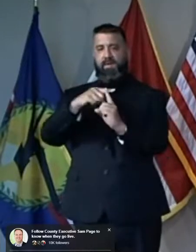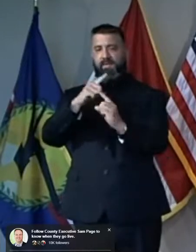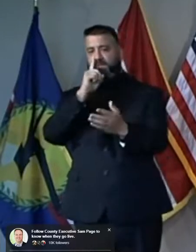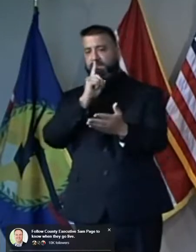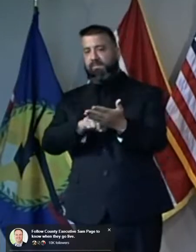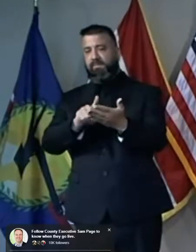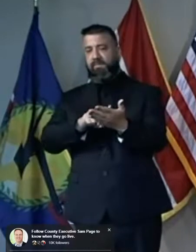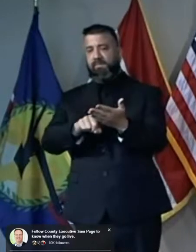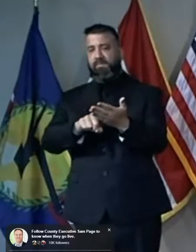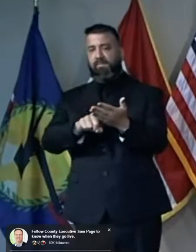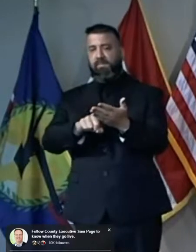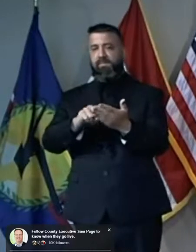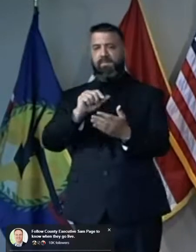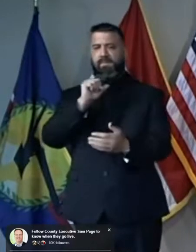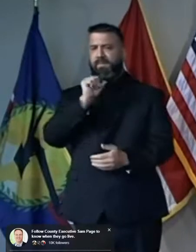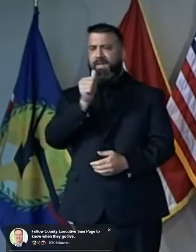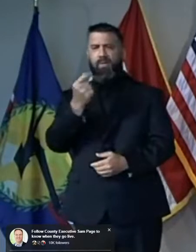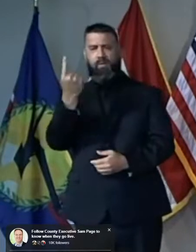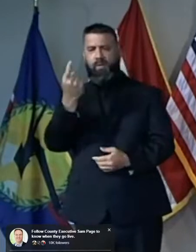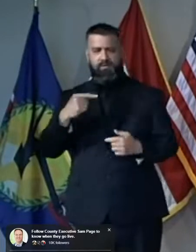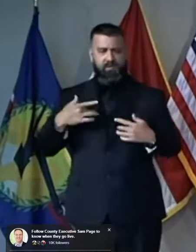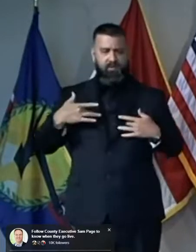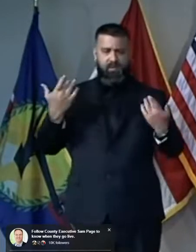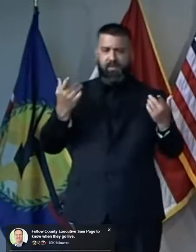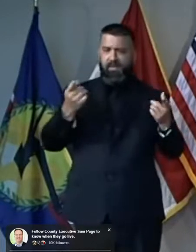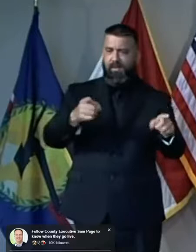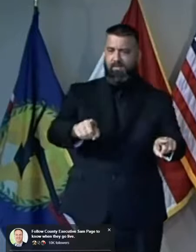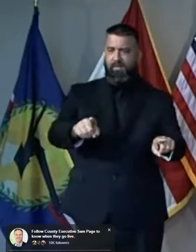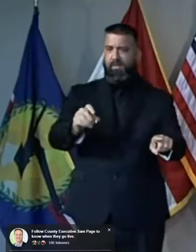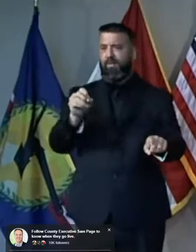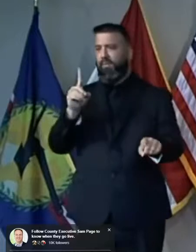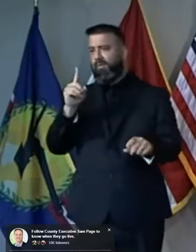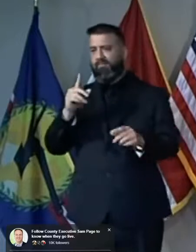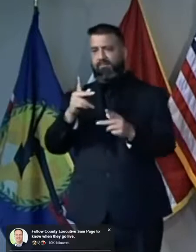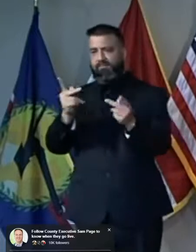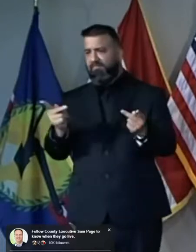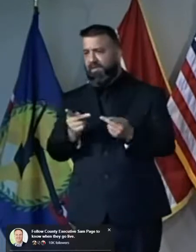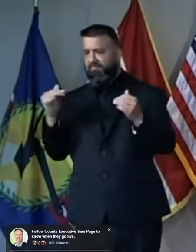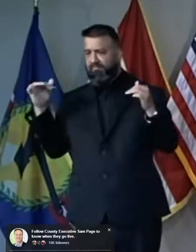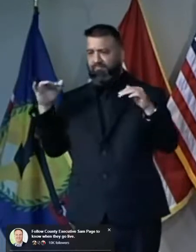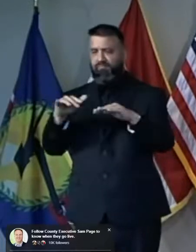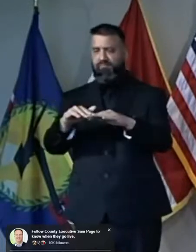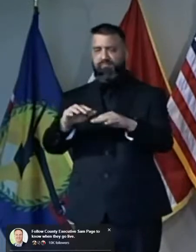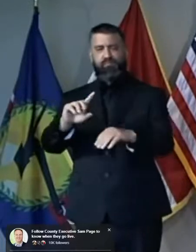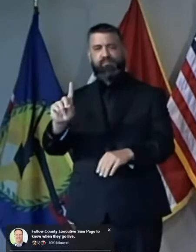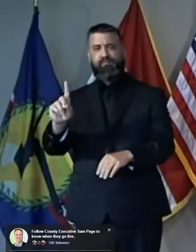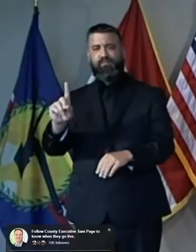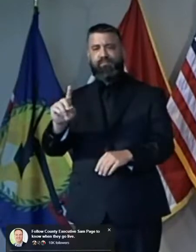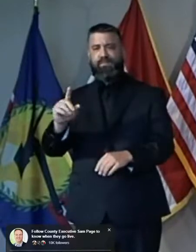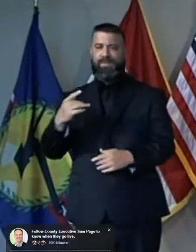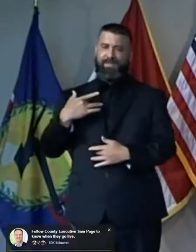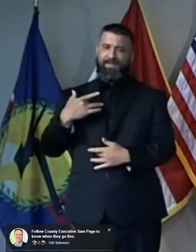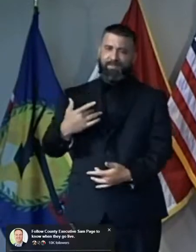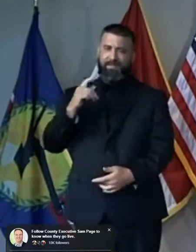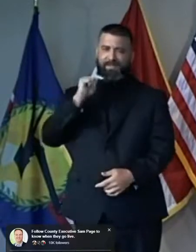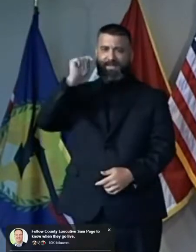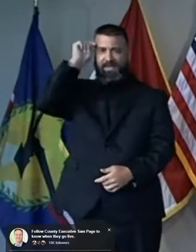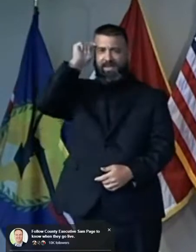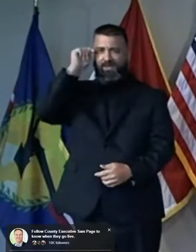not based on any single event or any single gathering. Rather, it's just our teenagers who are out and